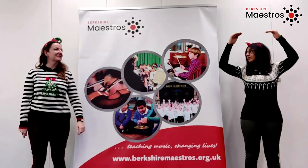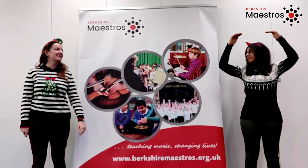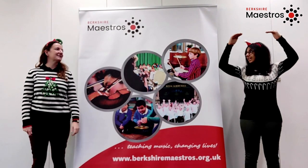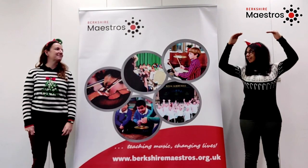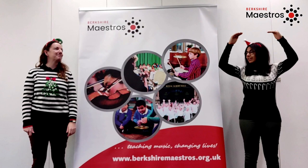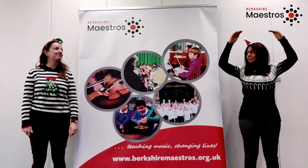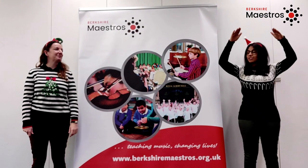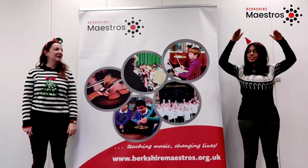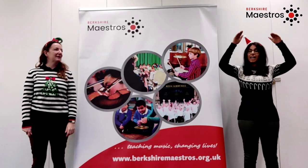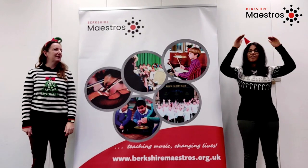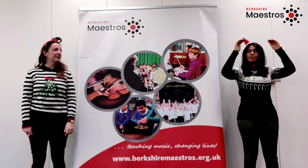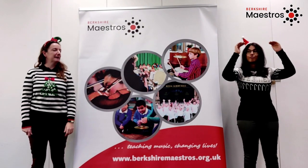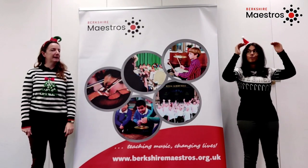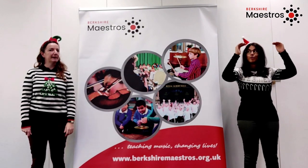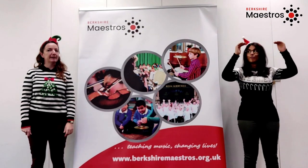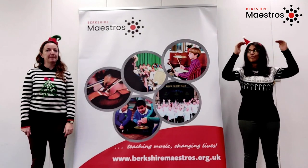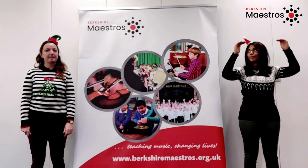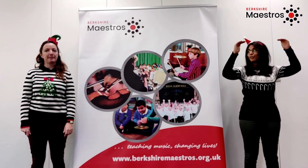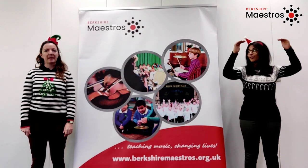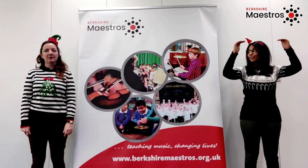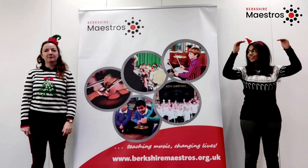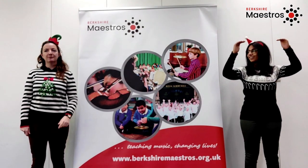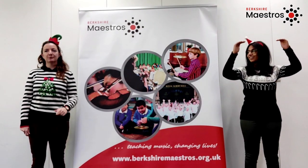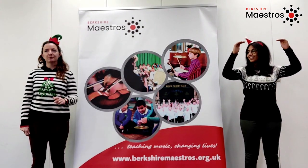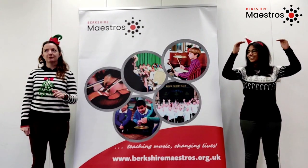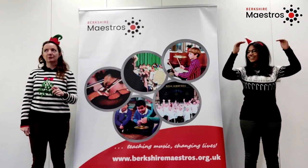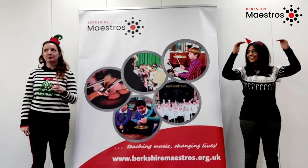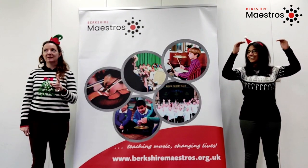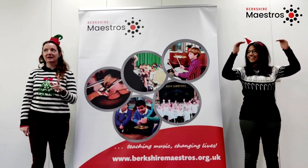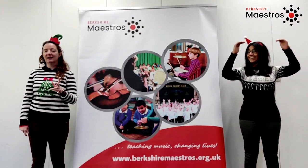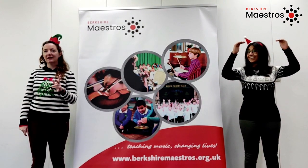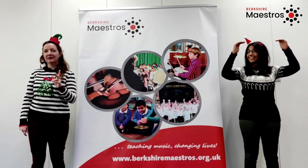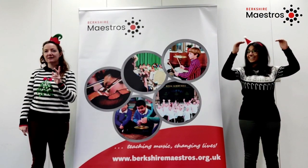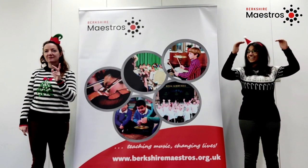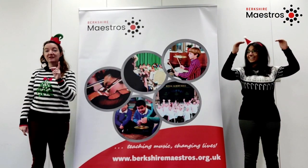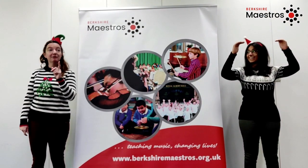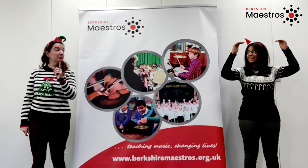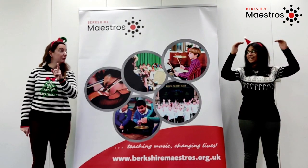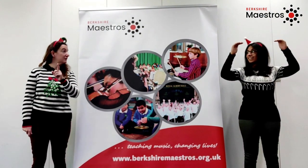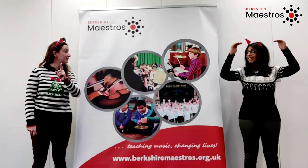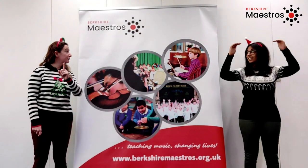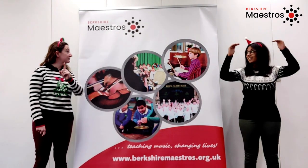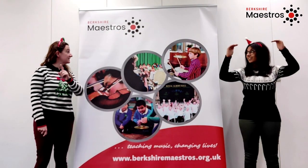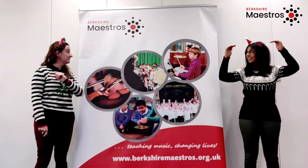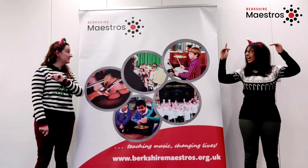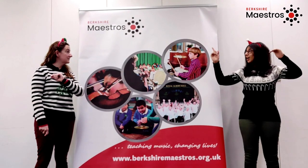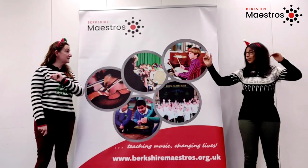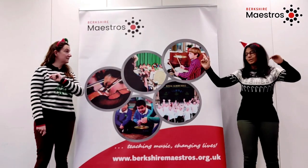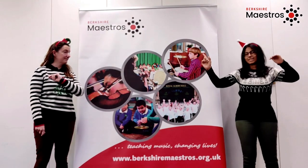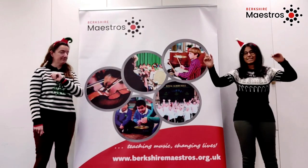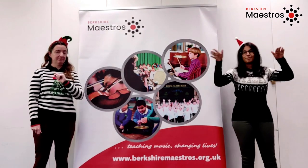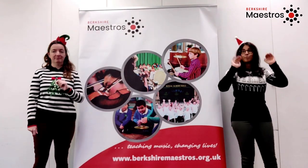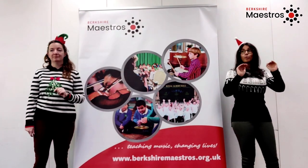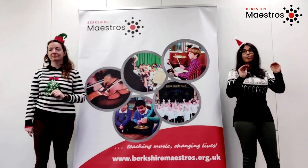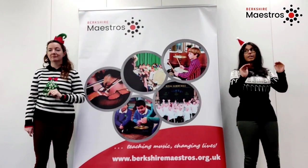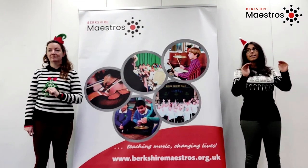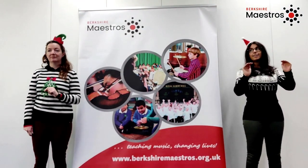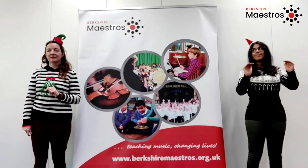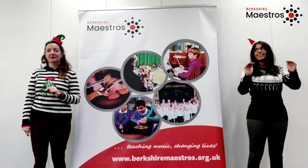the decorations. And then floor four. Floor four, we had very important presents. We did. Floor three?